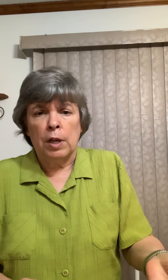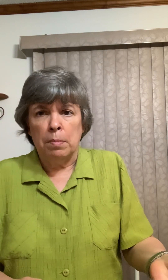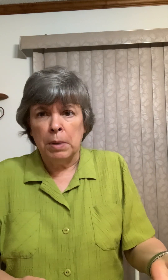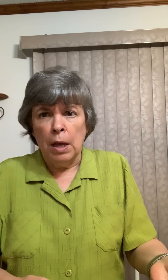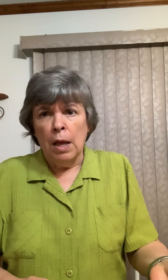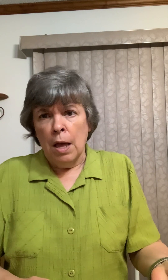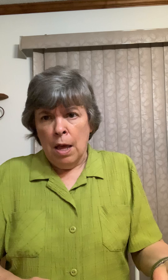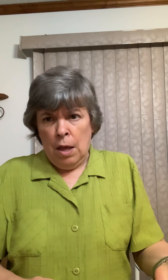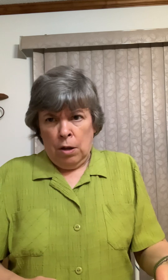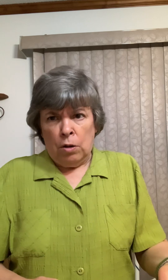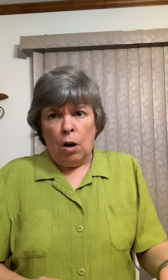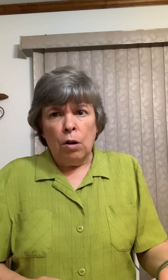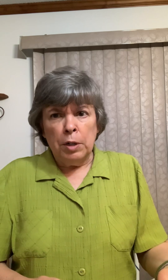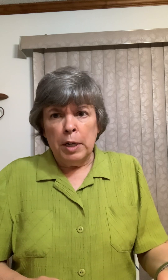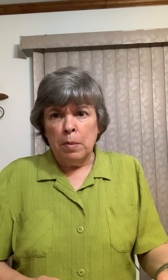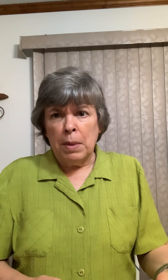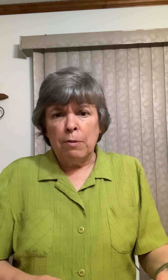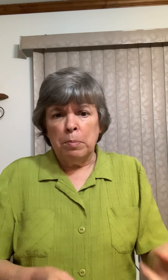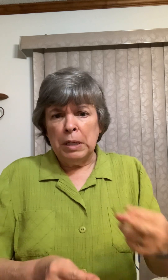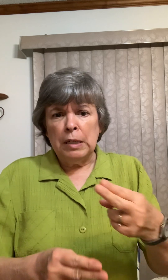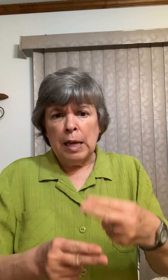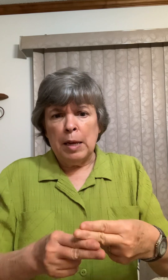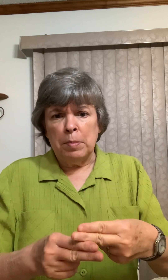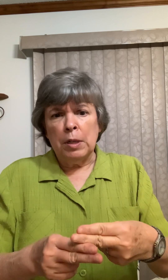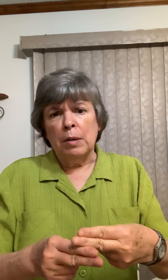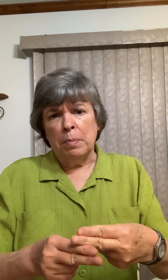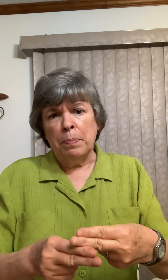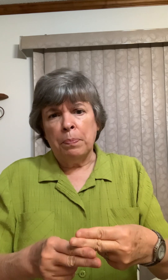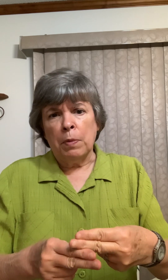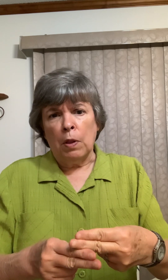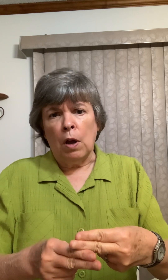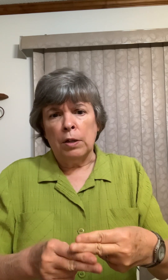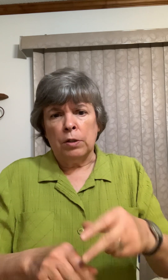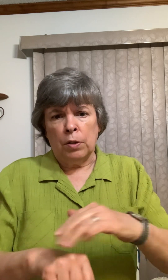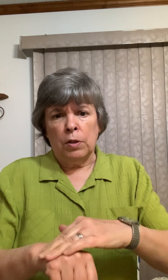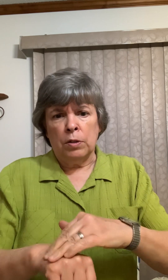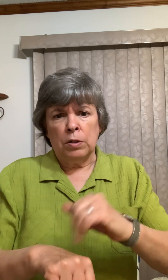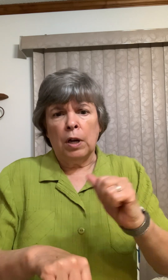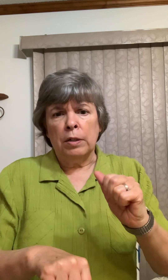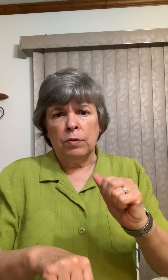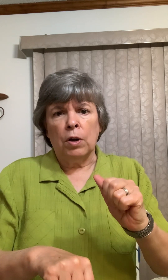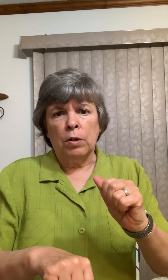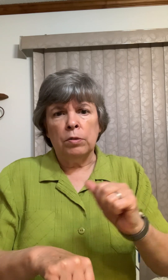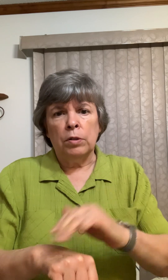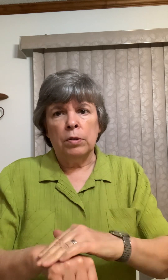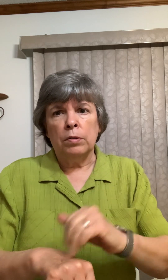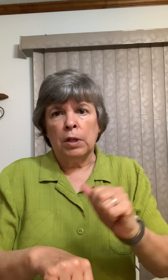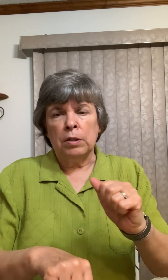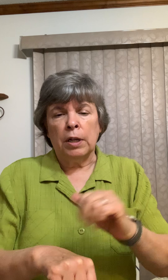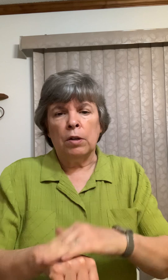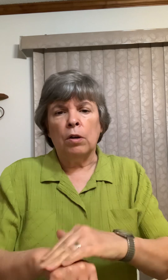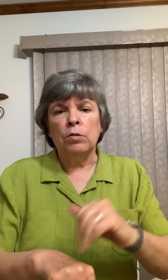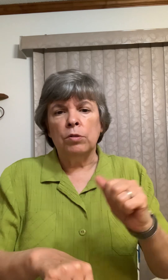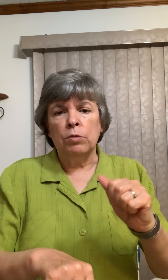them. Called him, that would be named him, not this kind of called. That's like called to do a